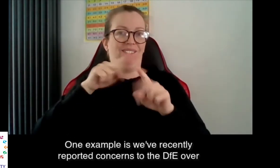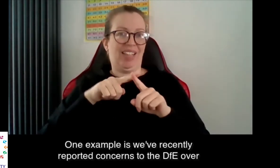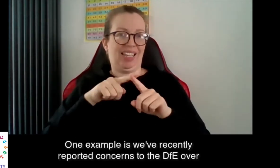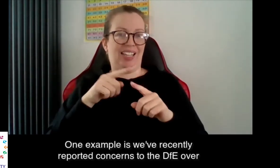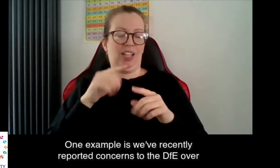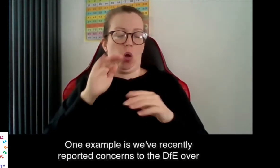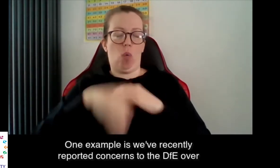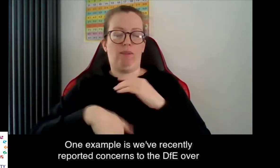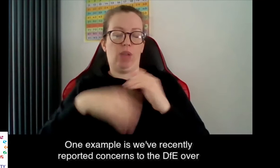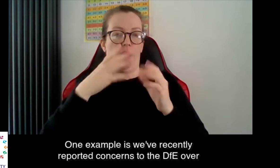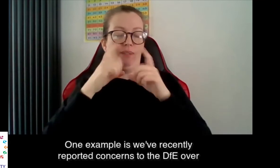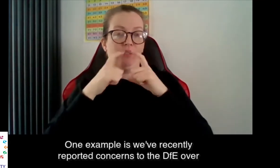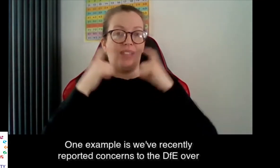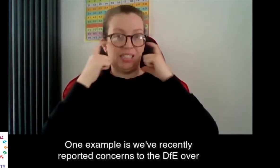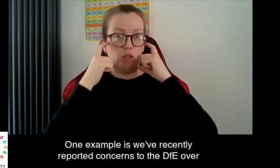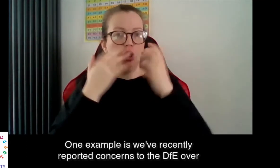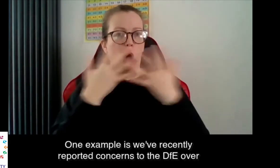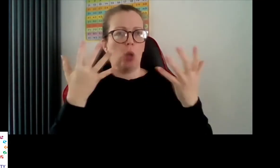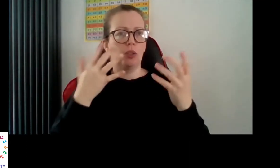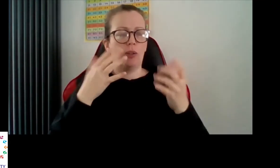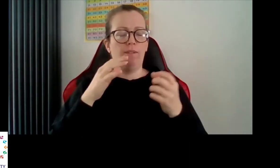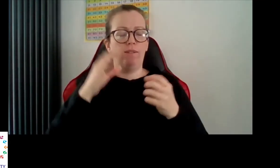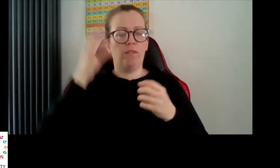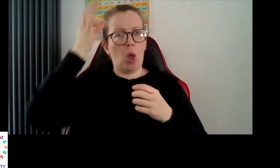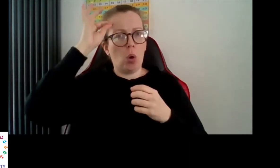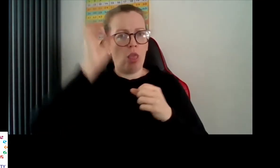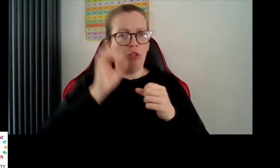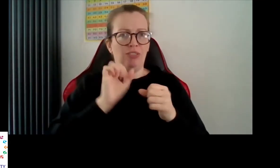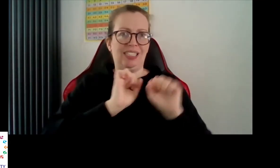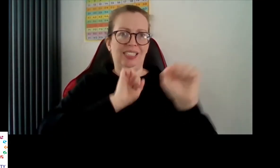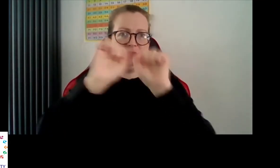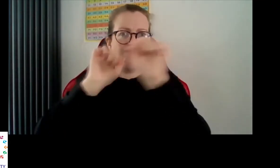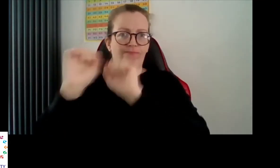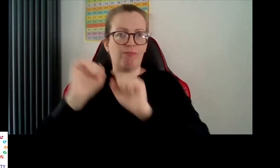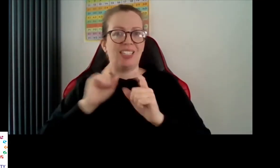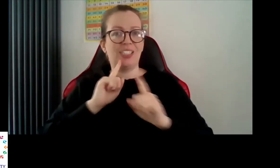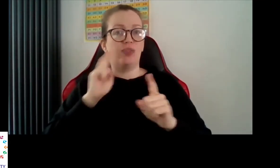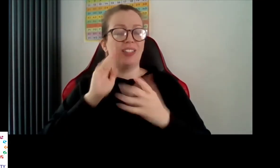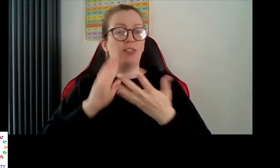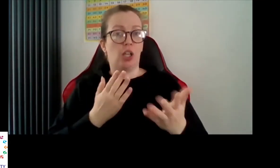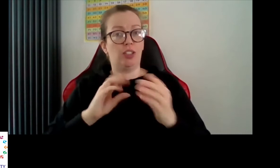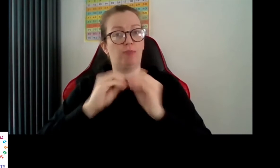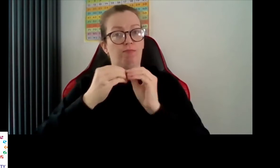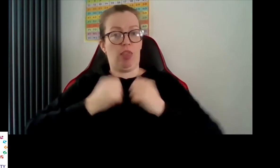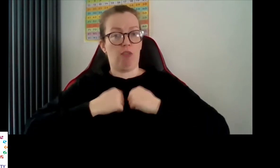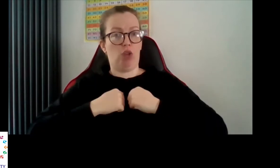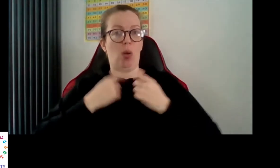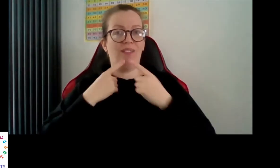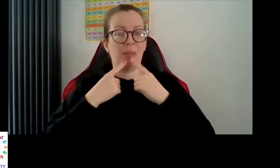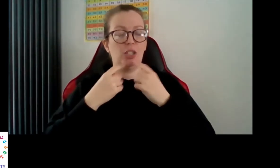reported concerns to the DfE over the use of face masks in education. Lots of local authorities, Teacher of the Deaf services,